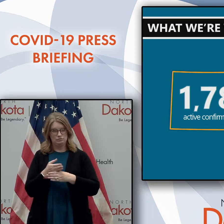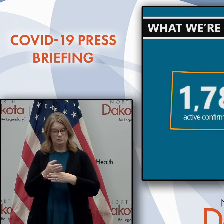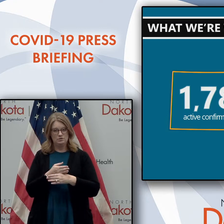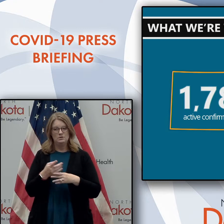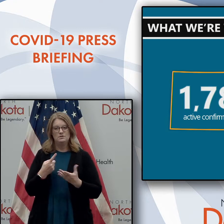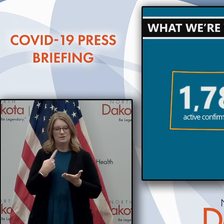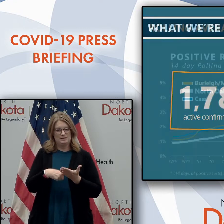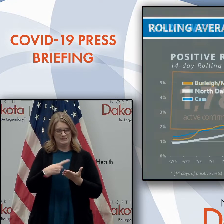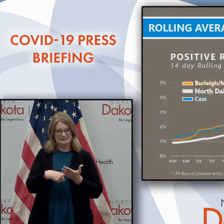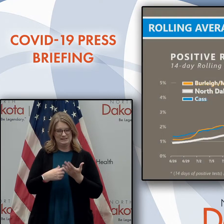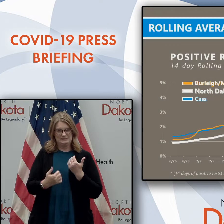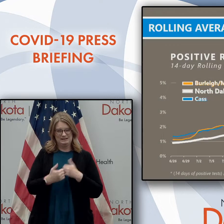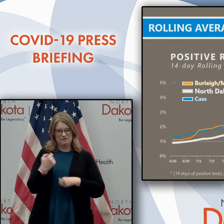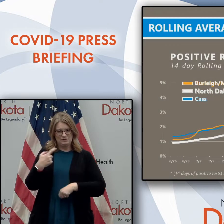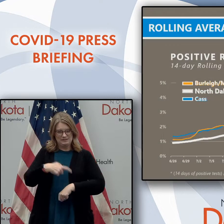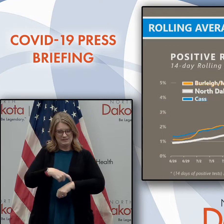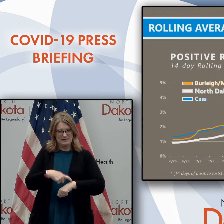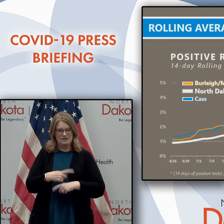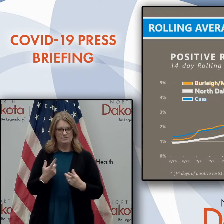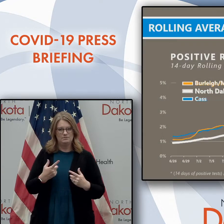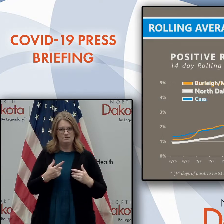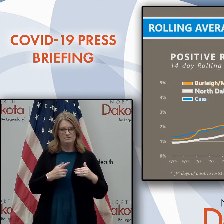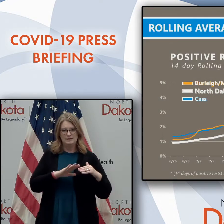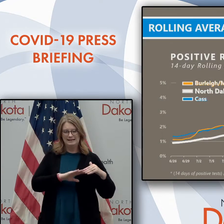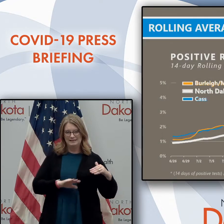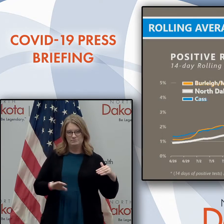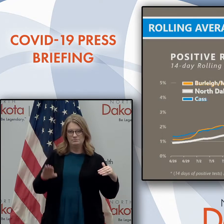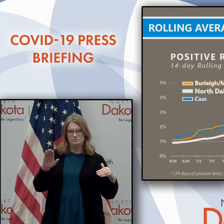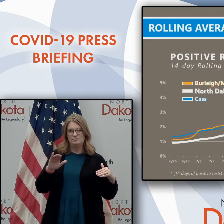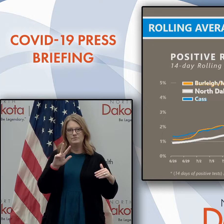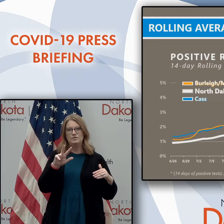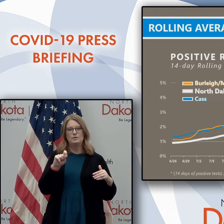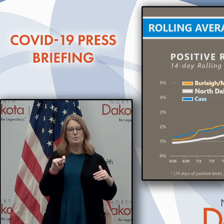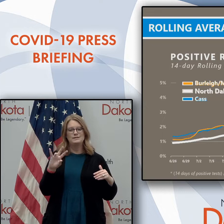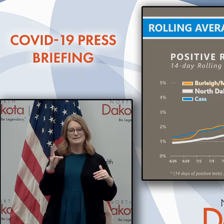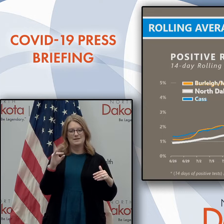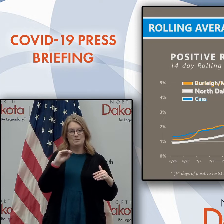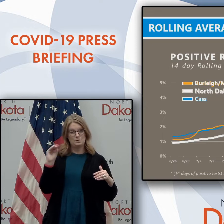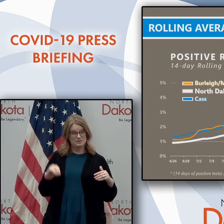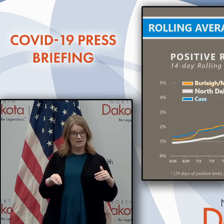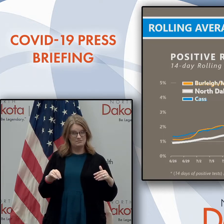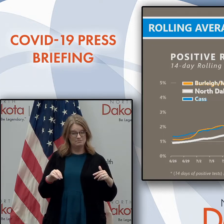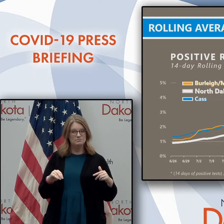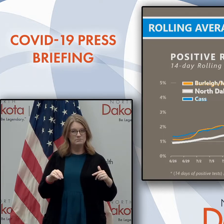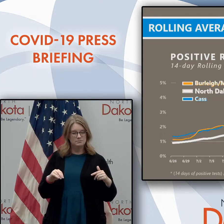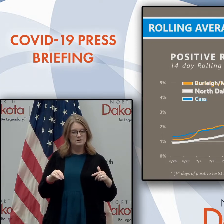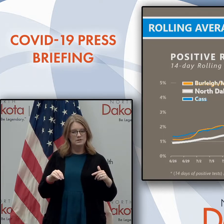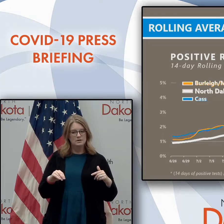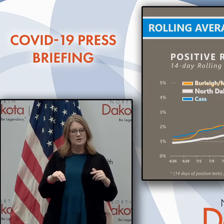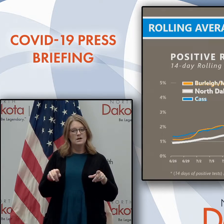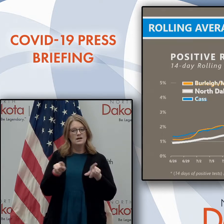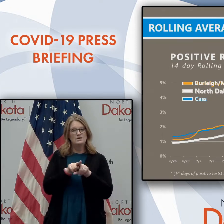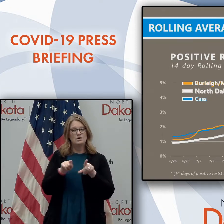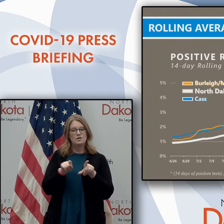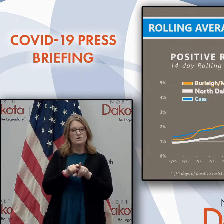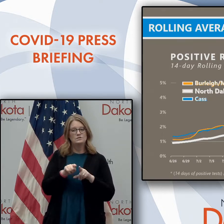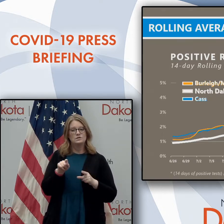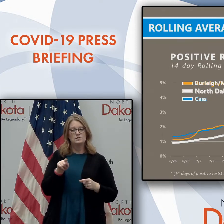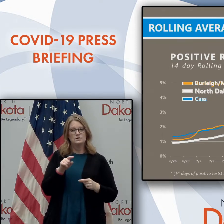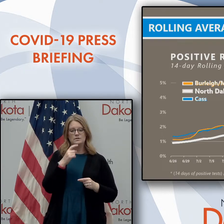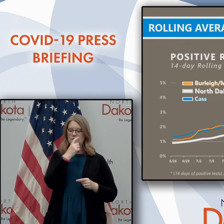of these briefings, is up to 3.7%. And we show also on here